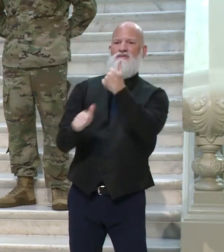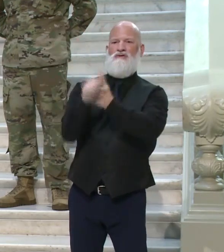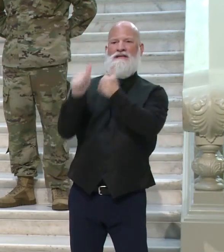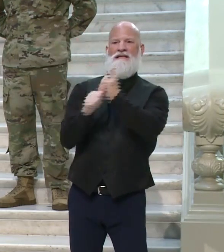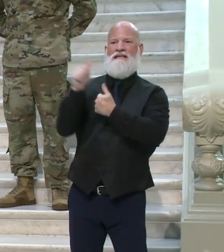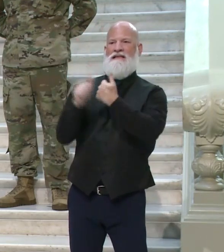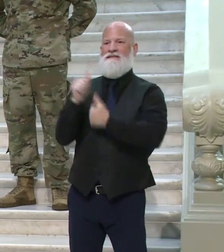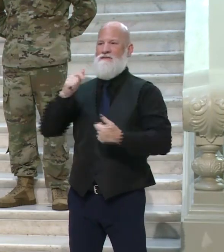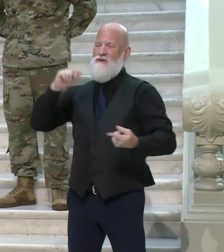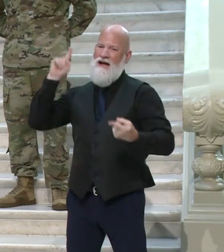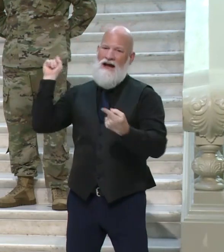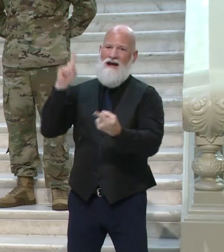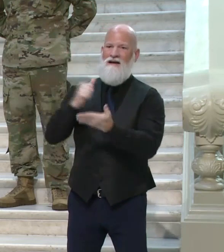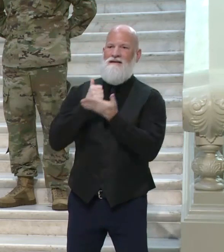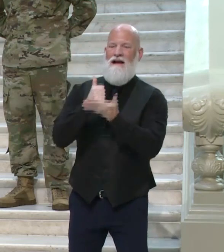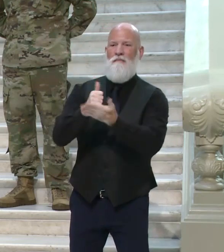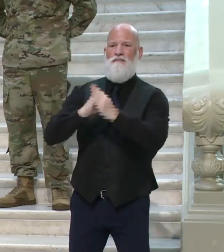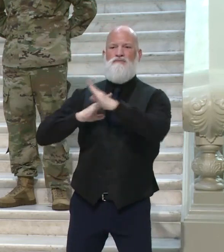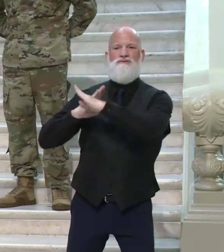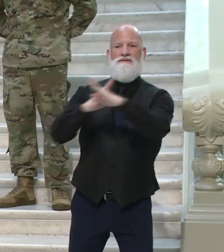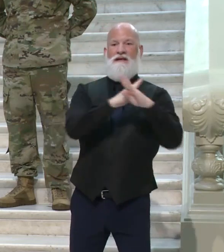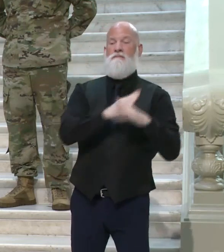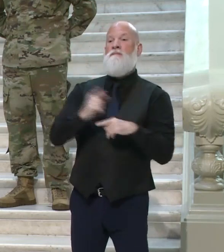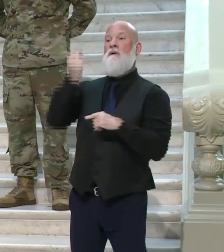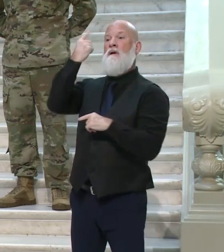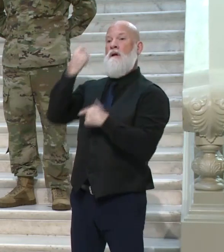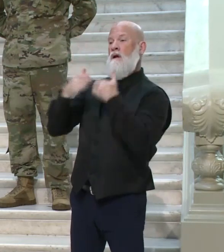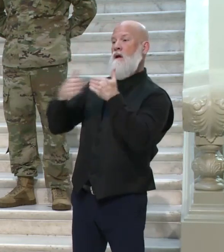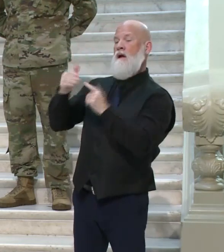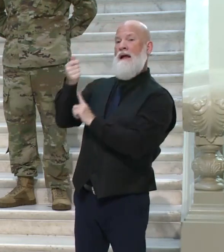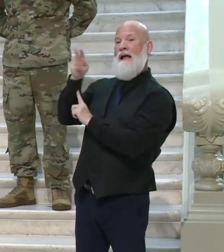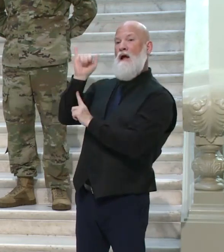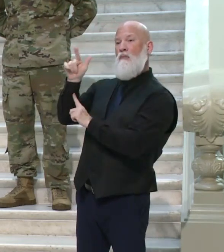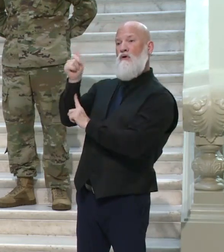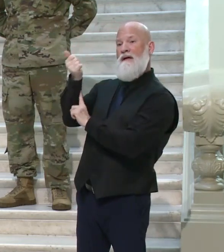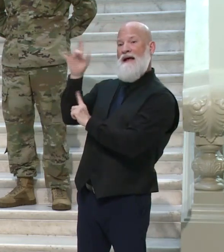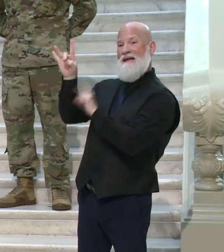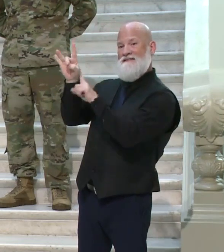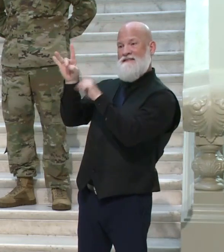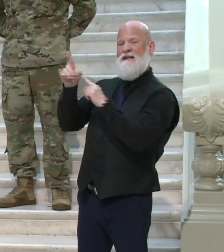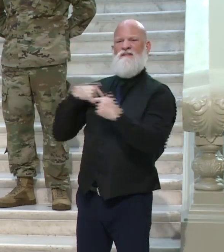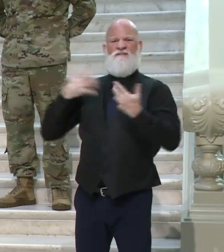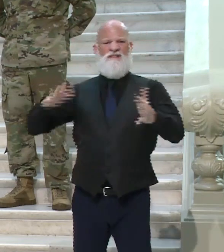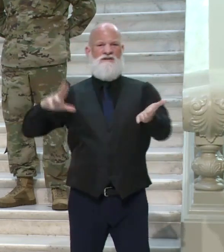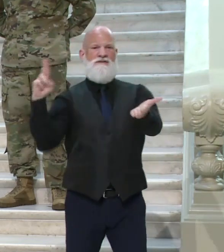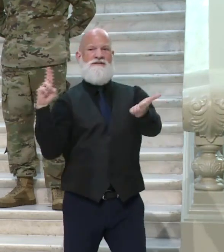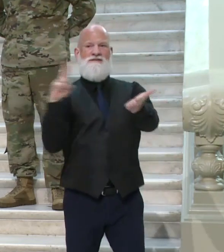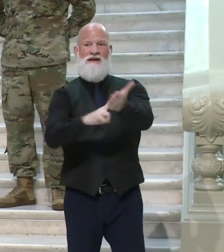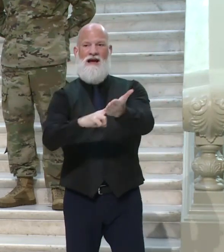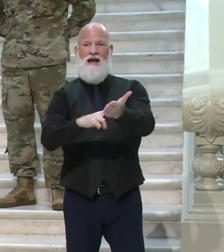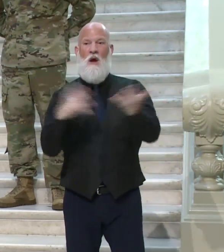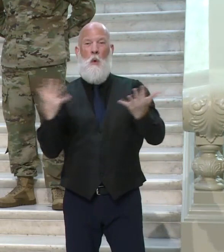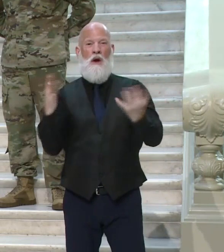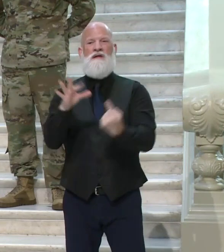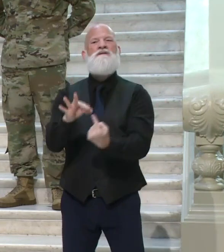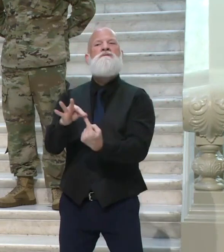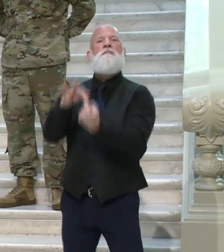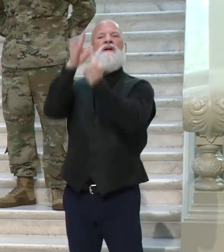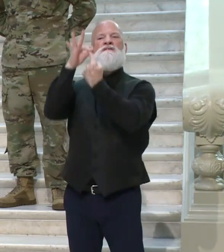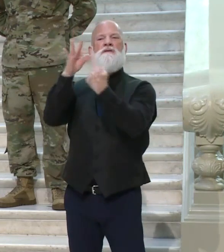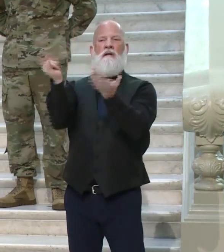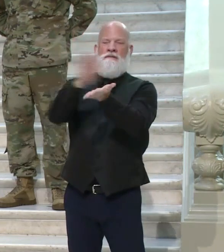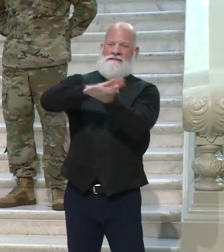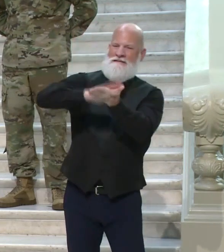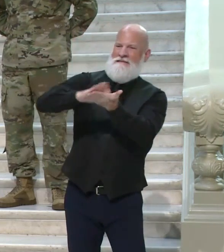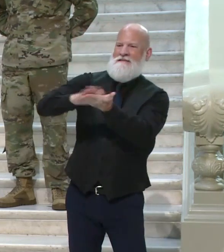I signed an order mandating strict sanitation protocols and changes in existing living arrangements, including a ban